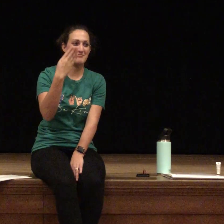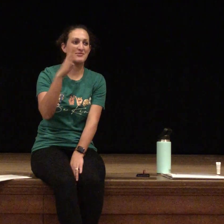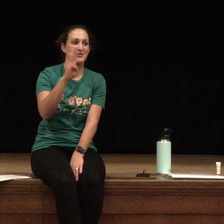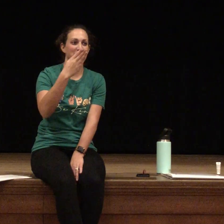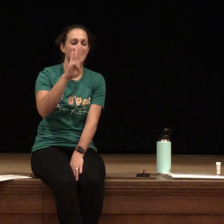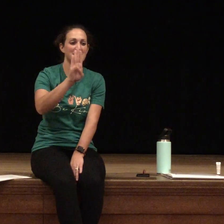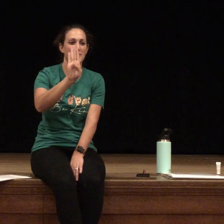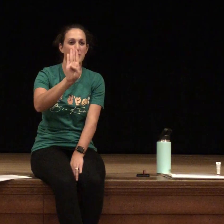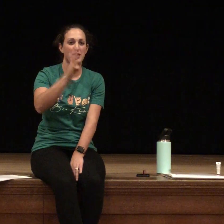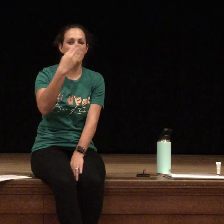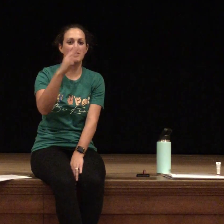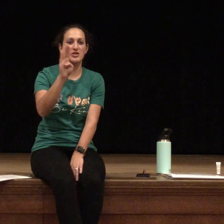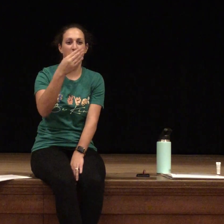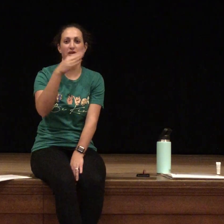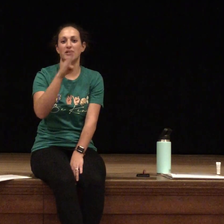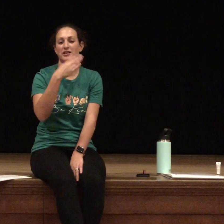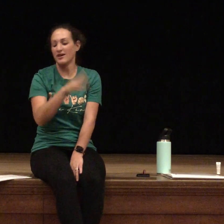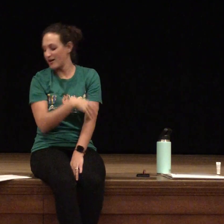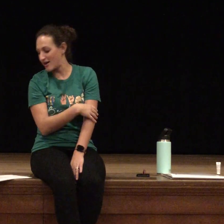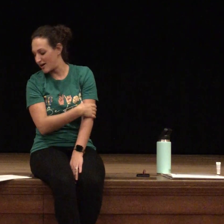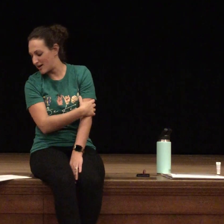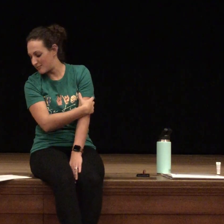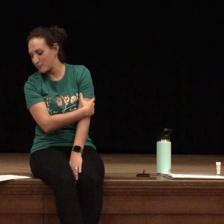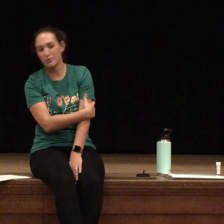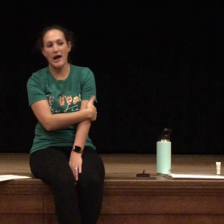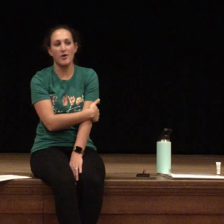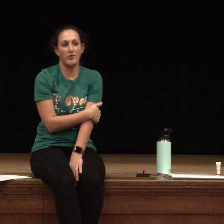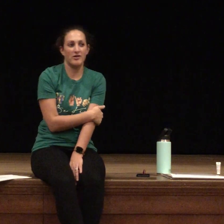Blue, so it's going to be a B, and you shake it. Brown.